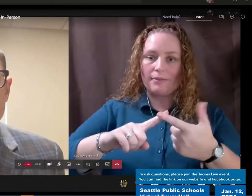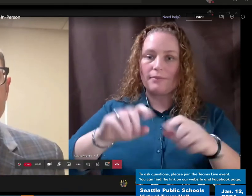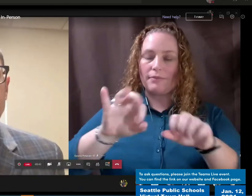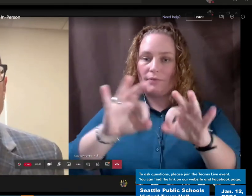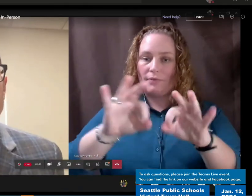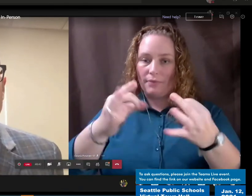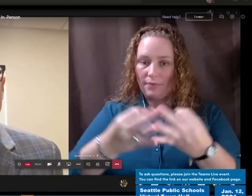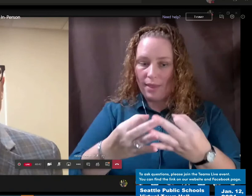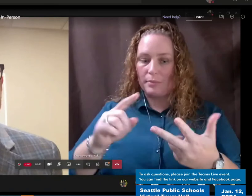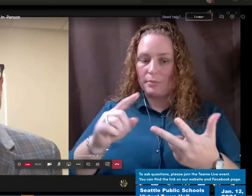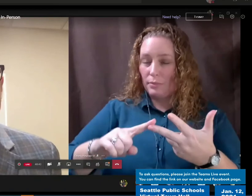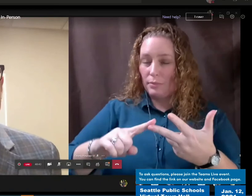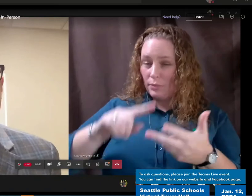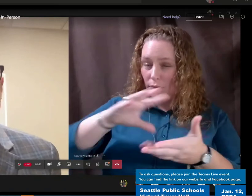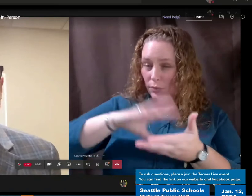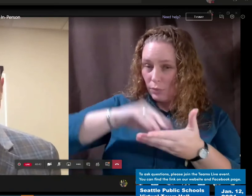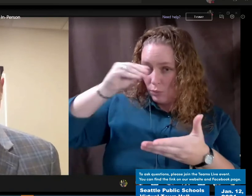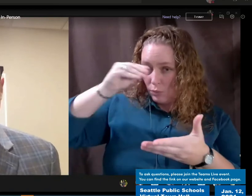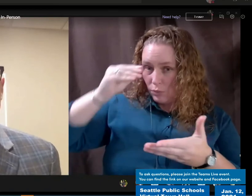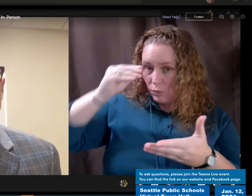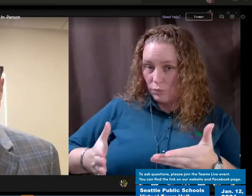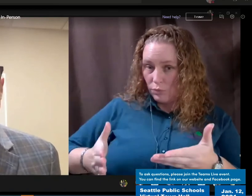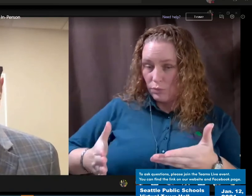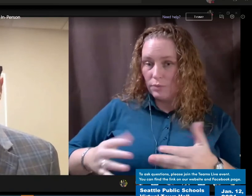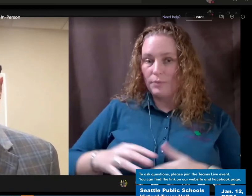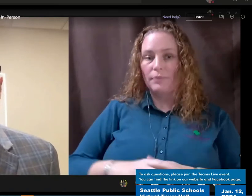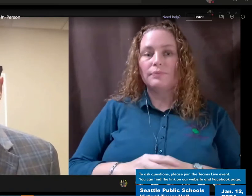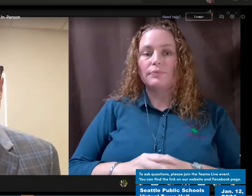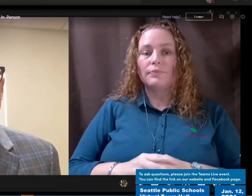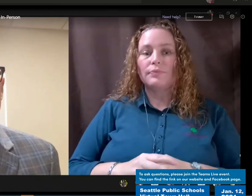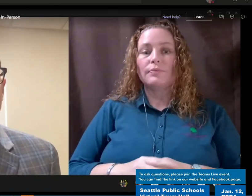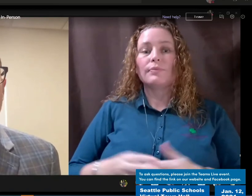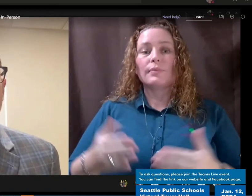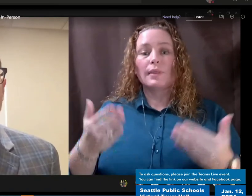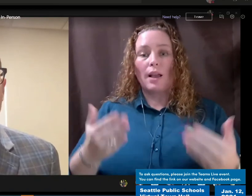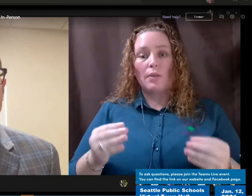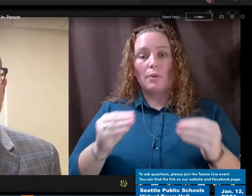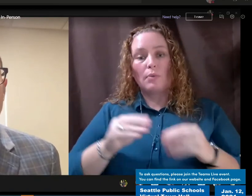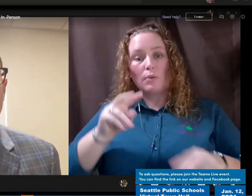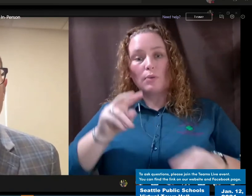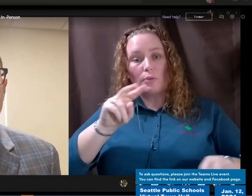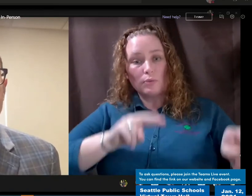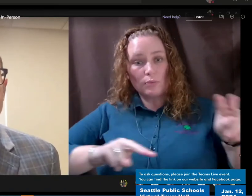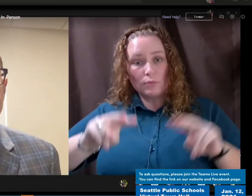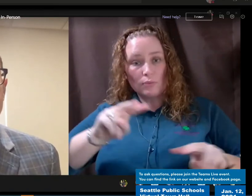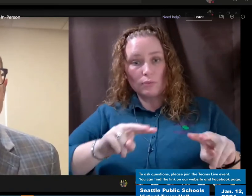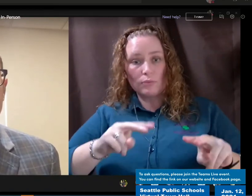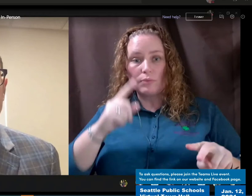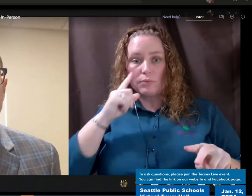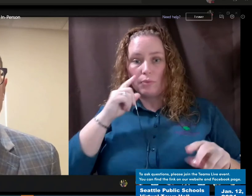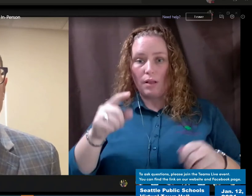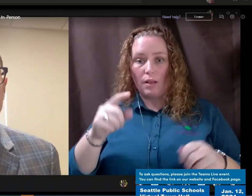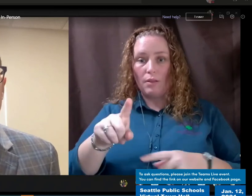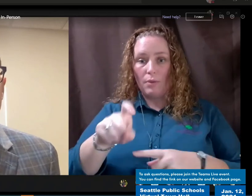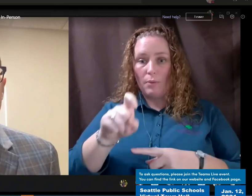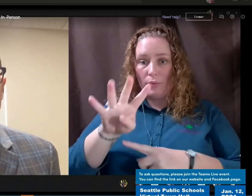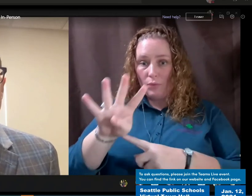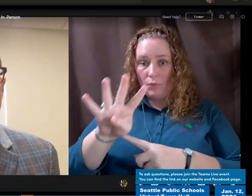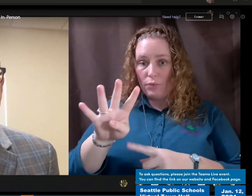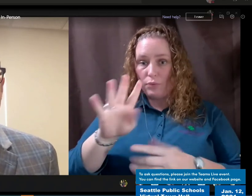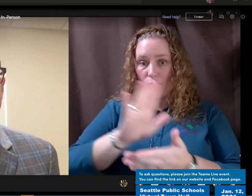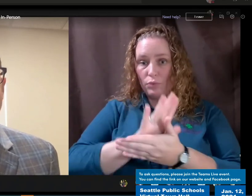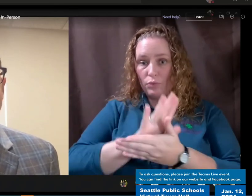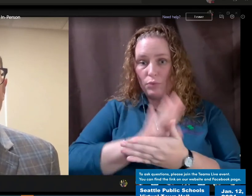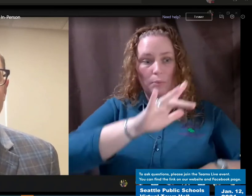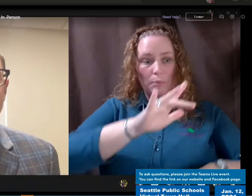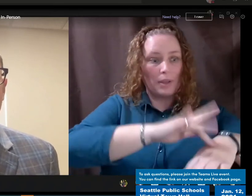Additionally, we are now providing some additional oversight. So we go out to all 104 of our schools to check